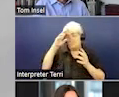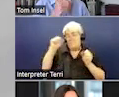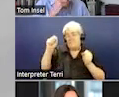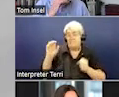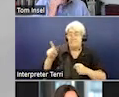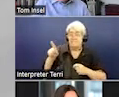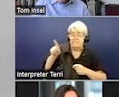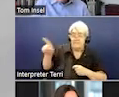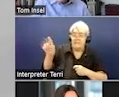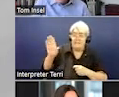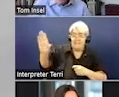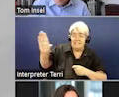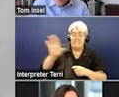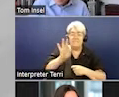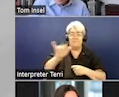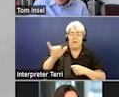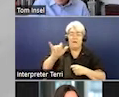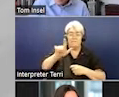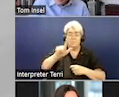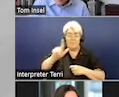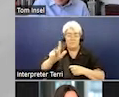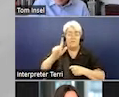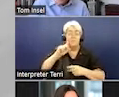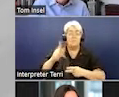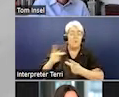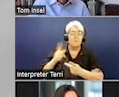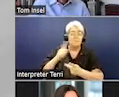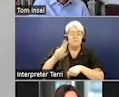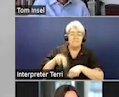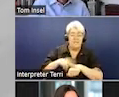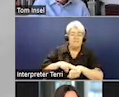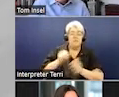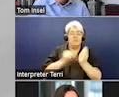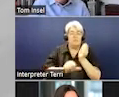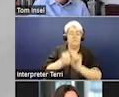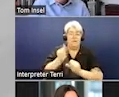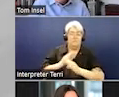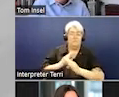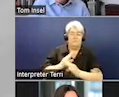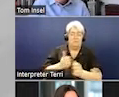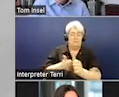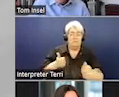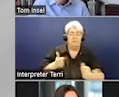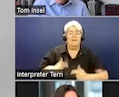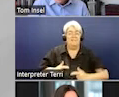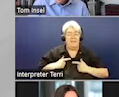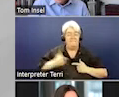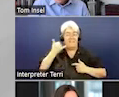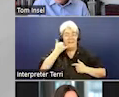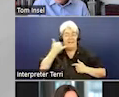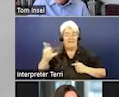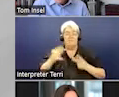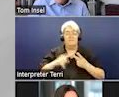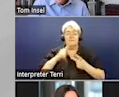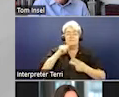FY23 proposal for the National Suicide Prevention Lifeline is for